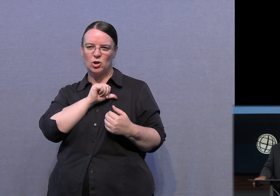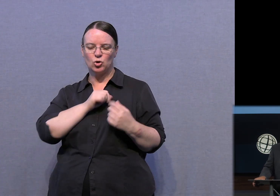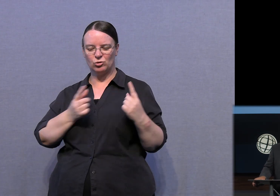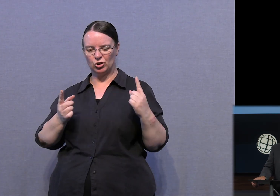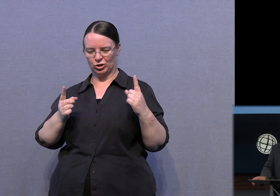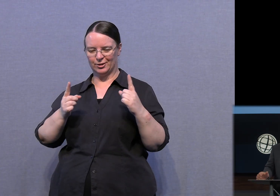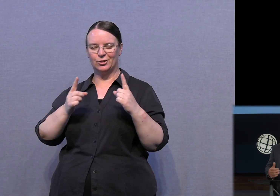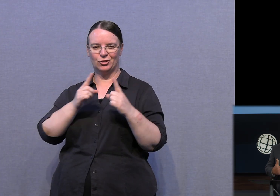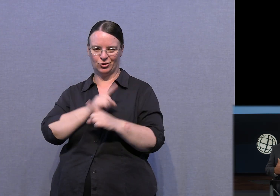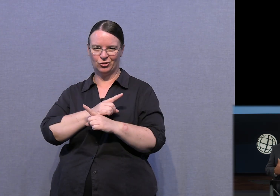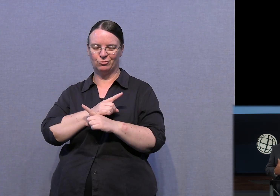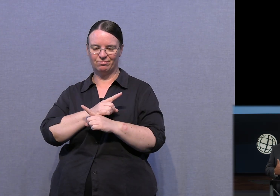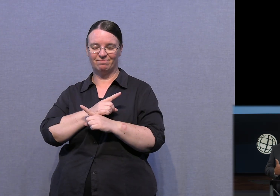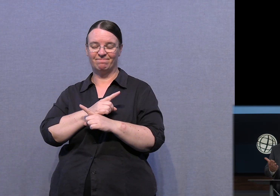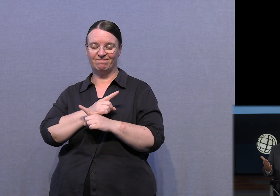Elijah